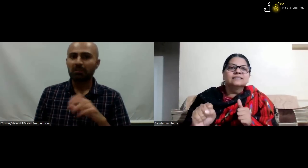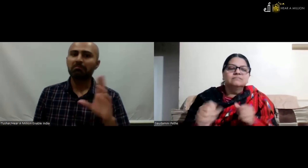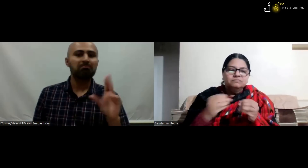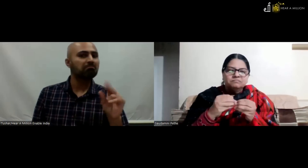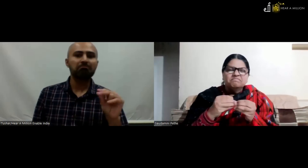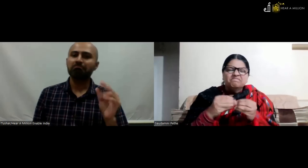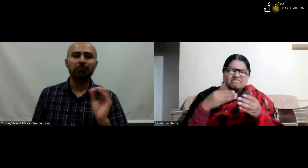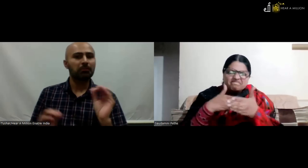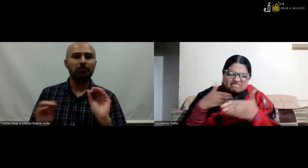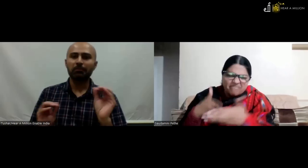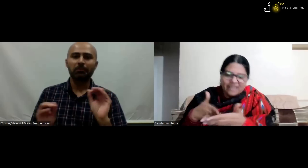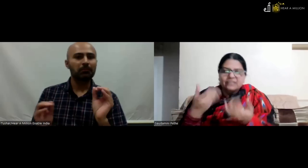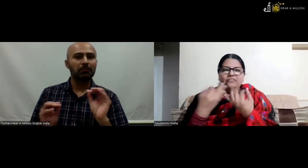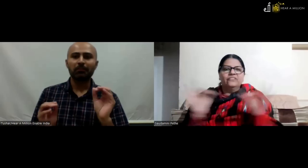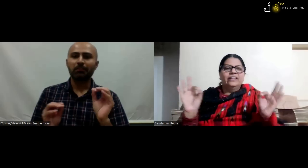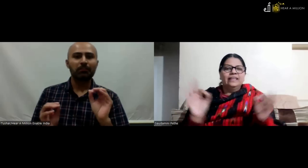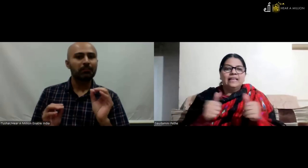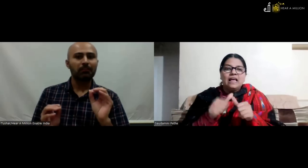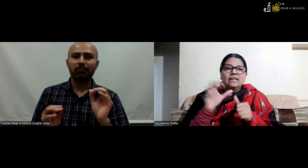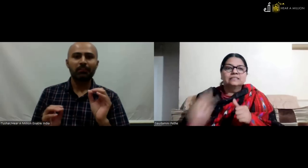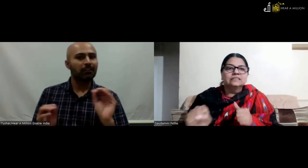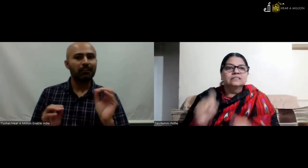So government, the public